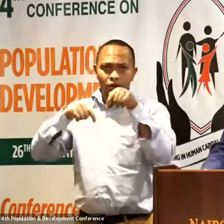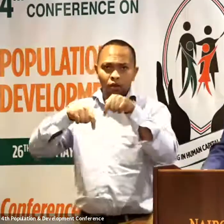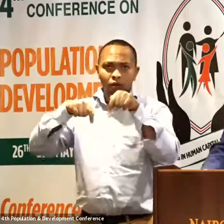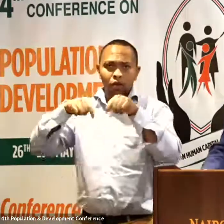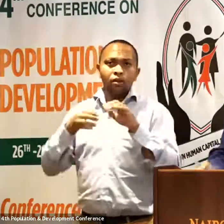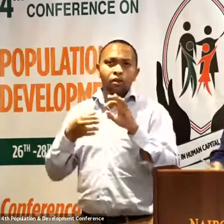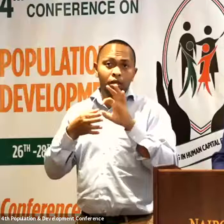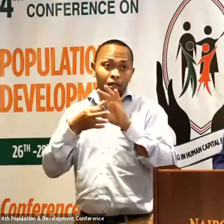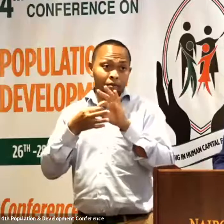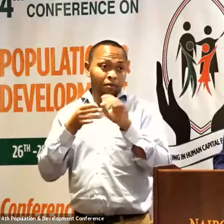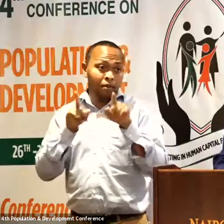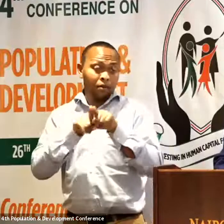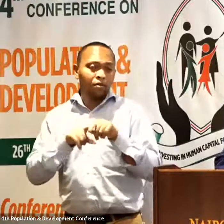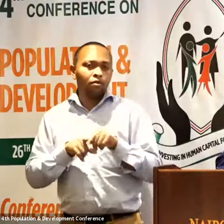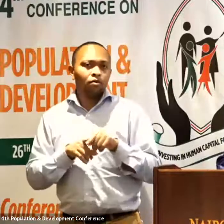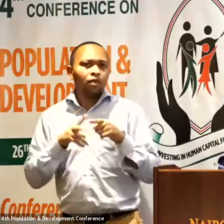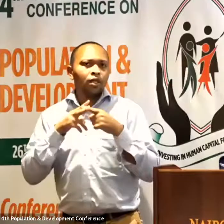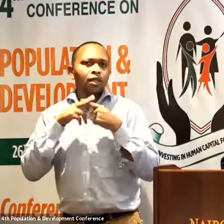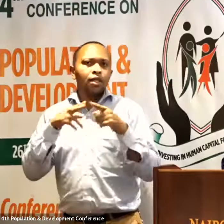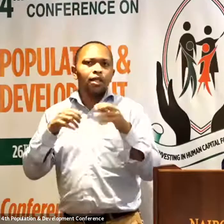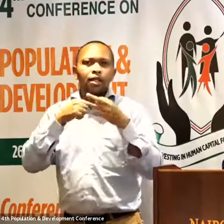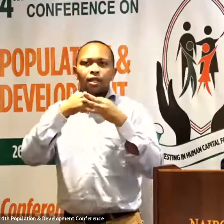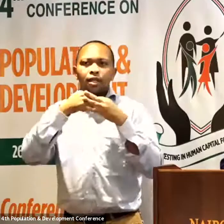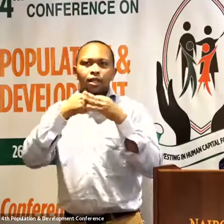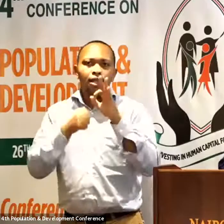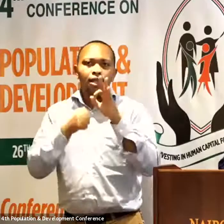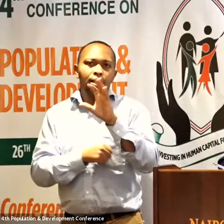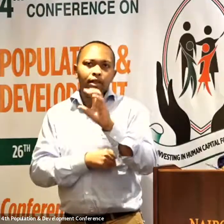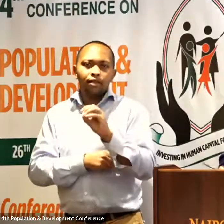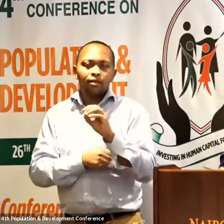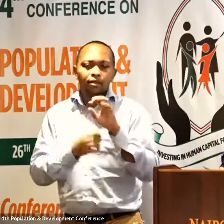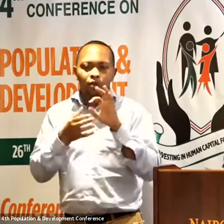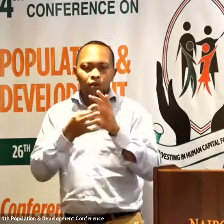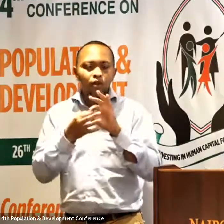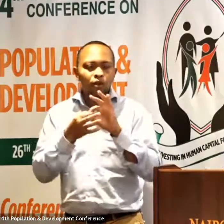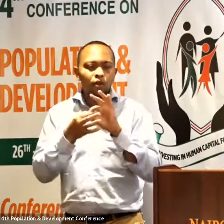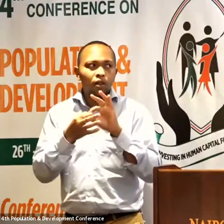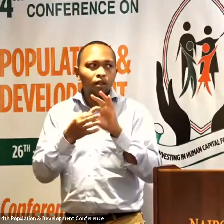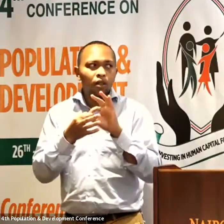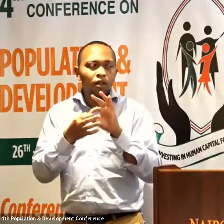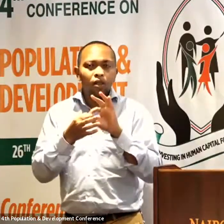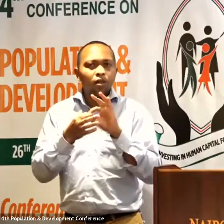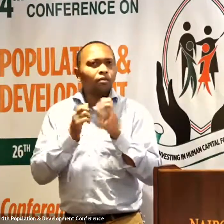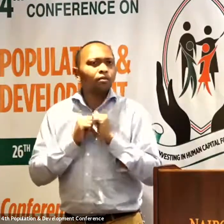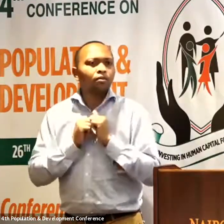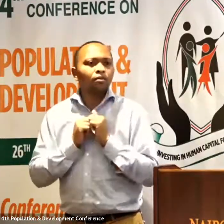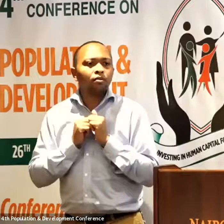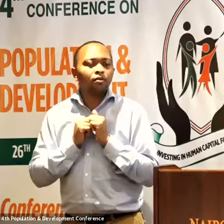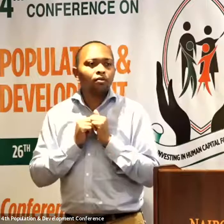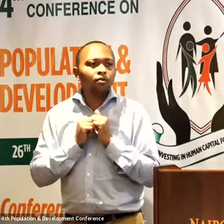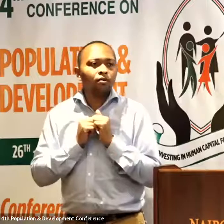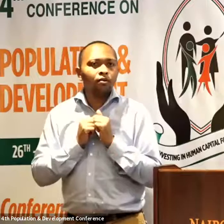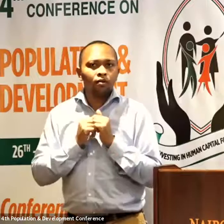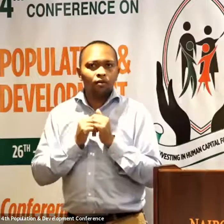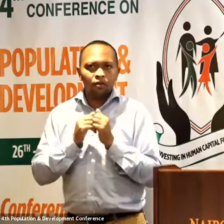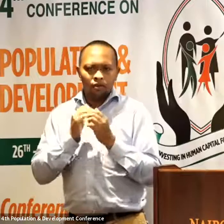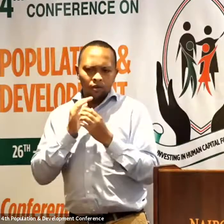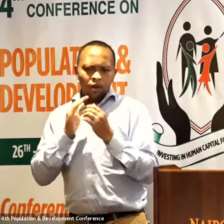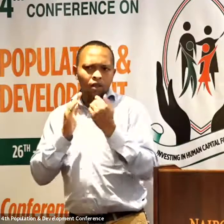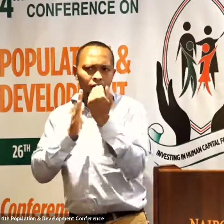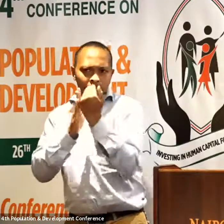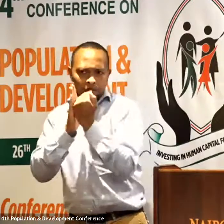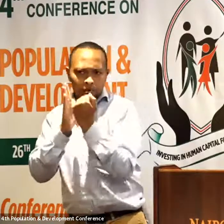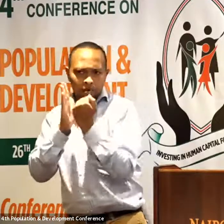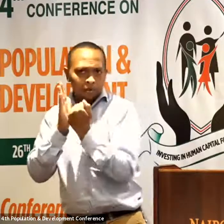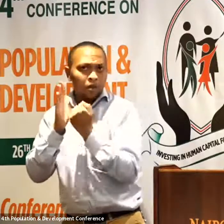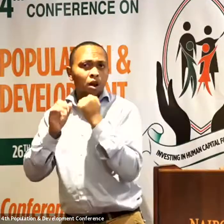use the same link. Yes. That we will start at 8 to 8:30. That's what we're going to join, and then we'll be given a bit of guidance and direction